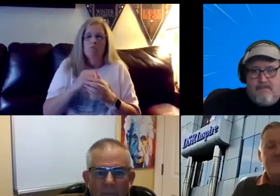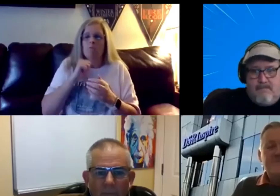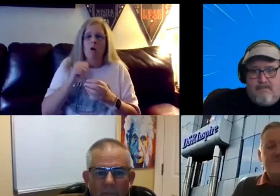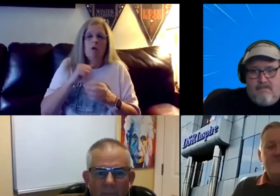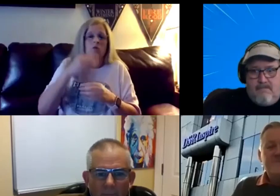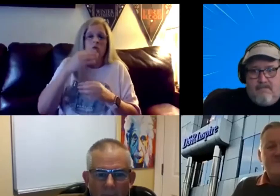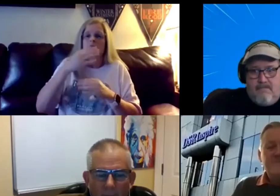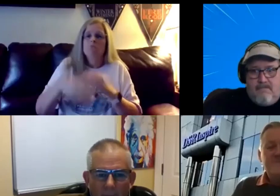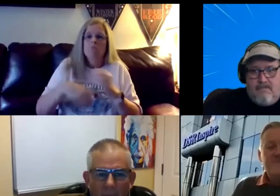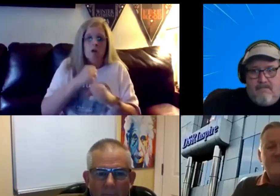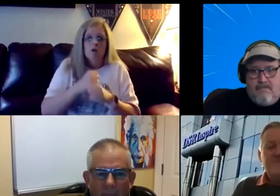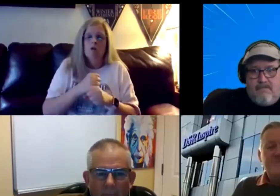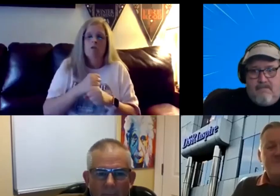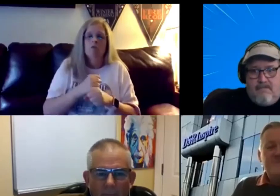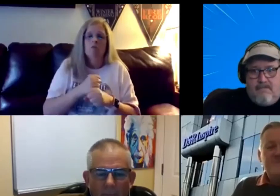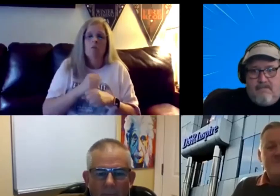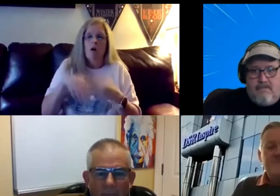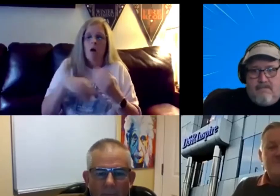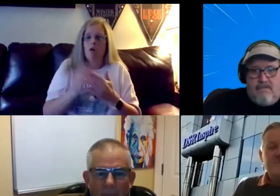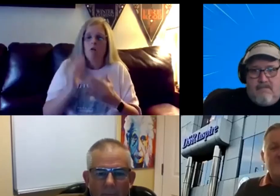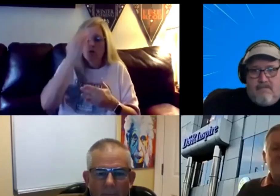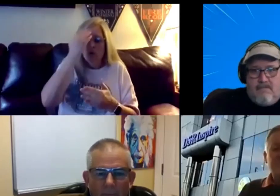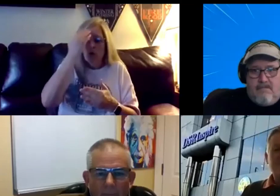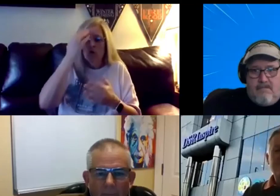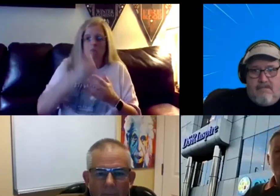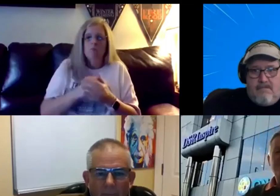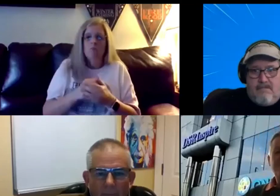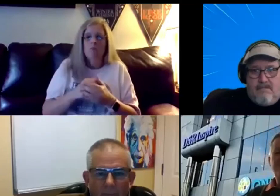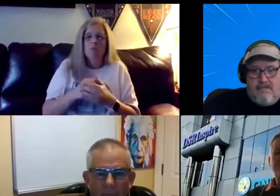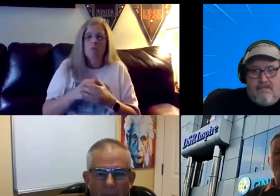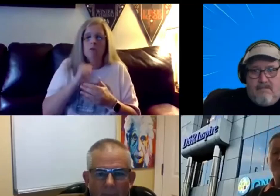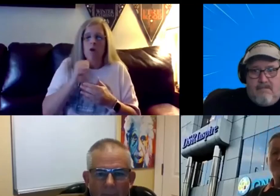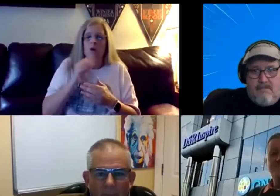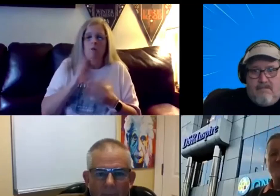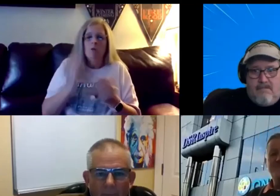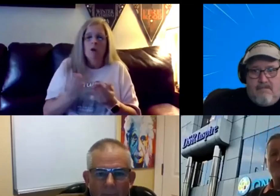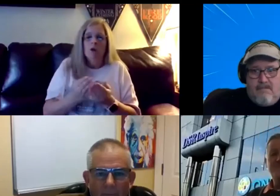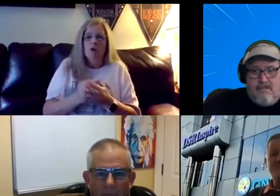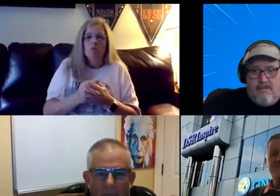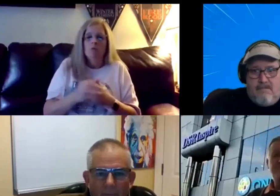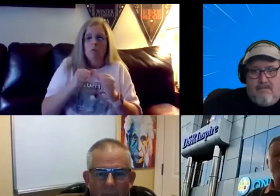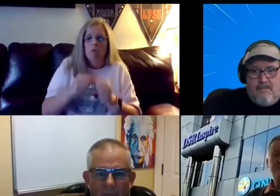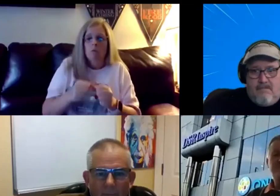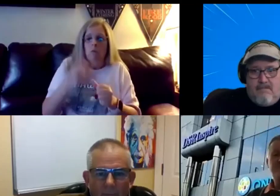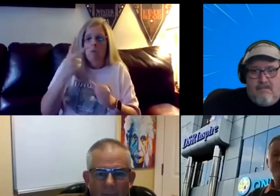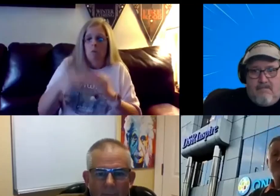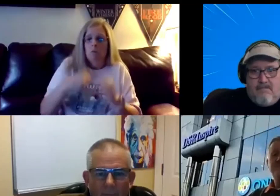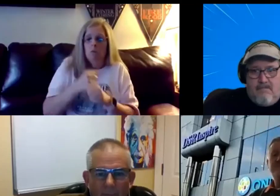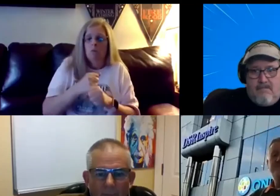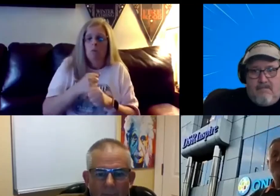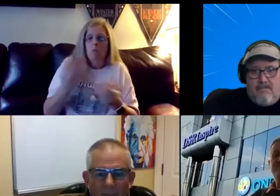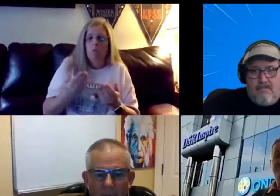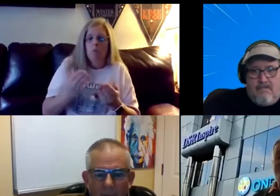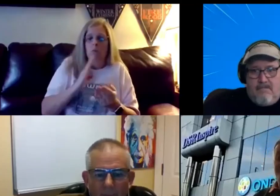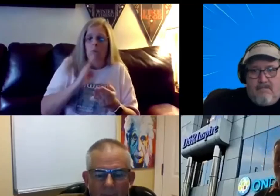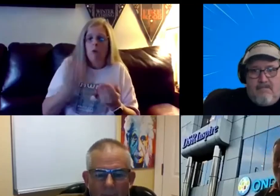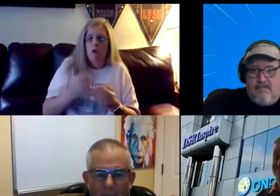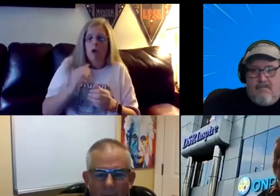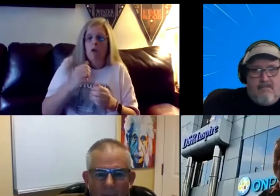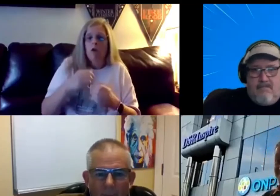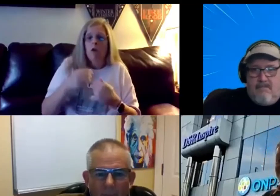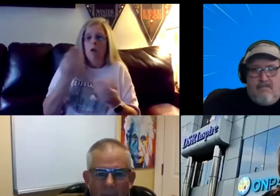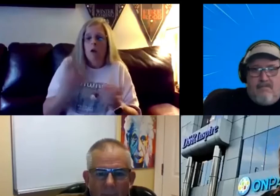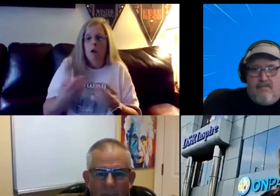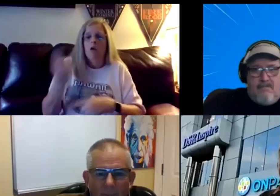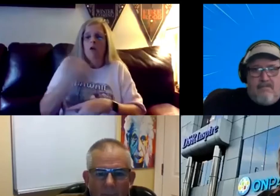as all of us know. It's not going to be here. And will it last 3 years? Will it be here today, gone tomorrow, gone next